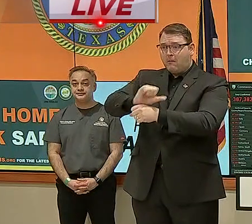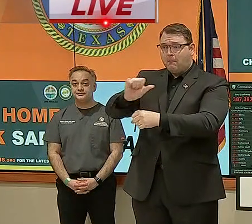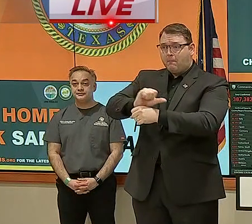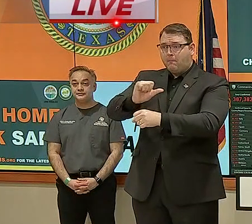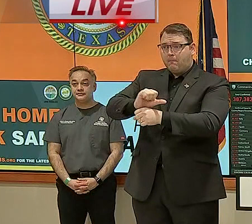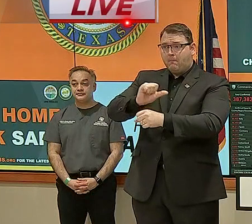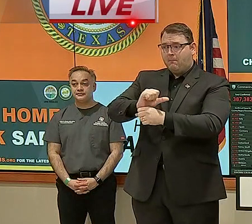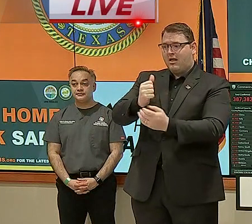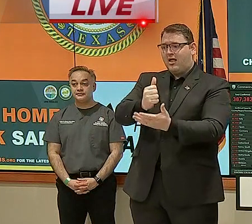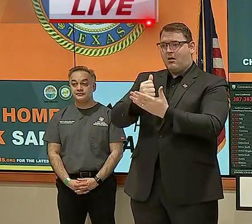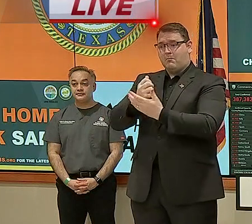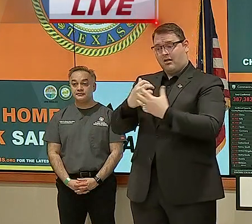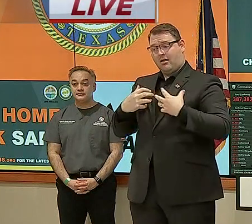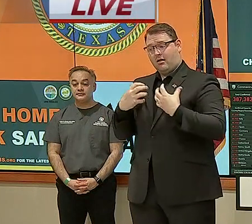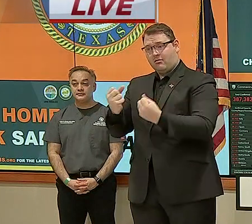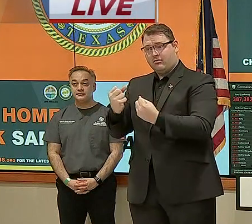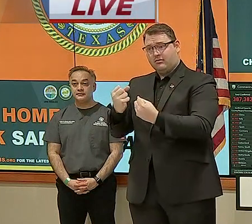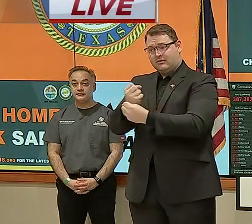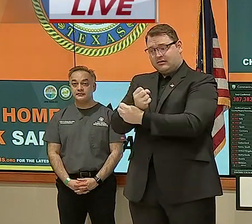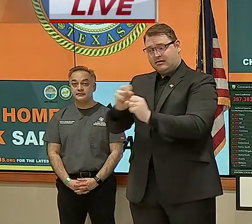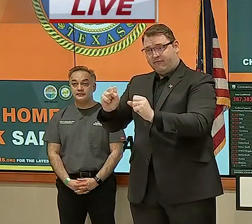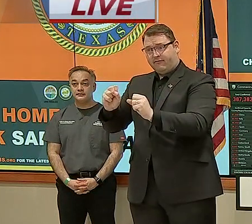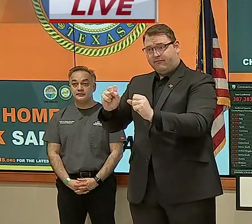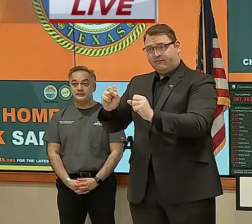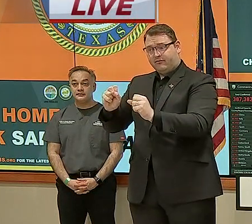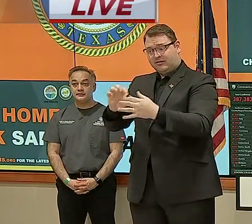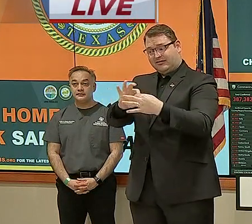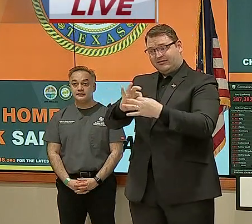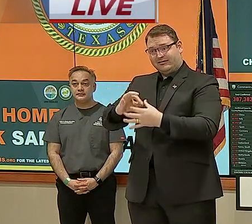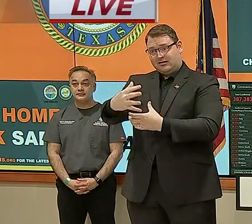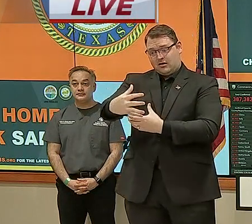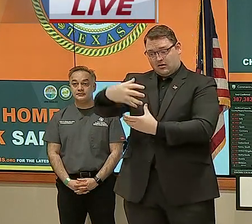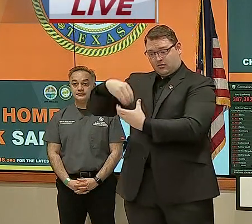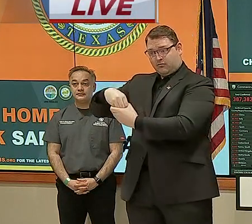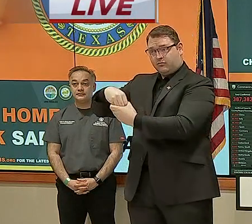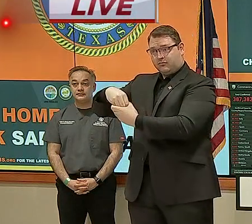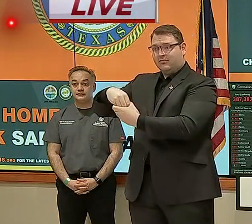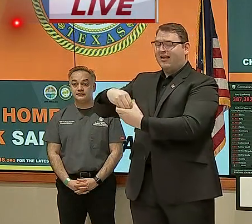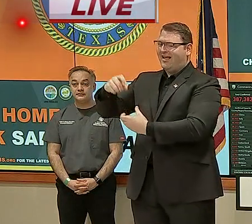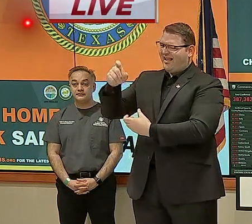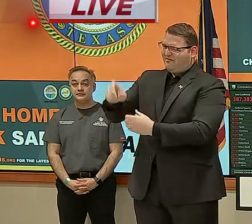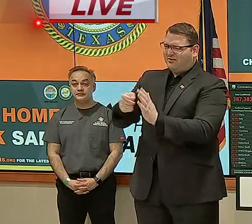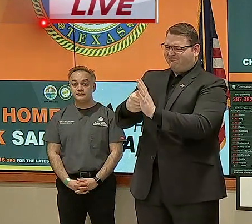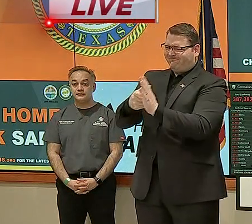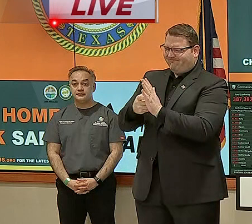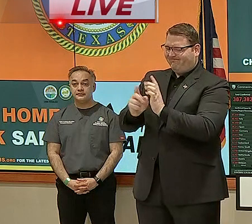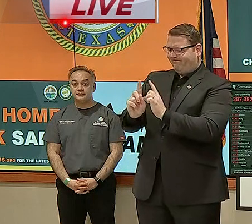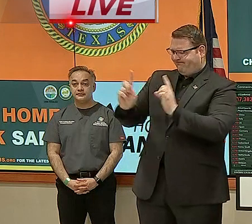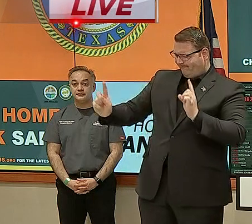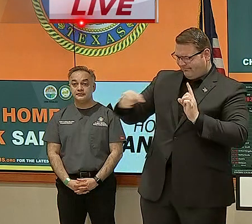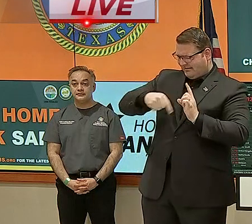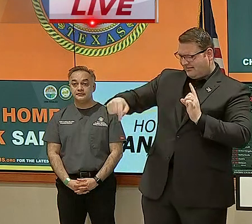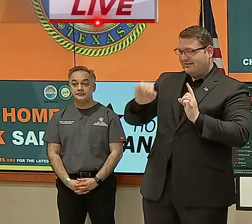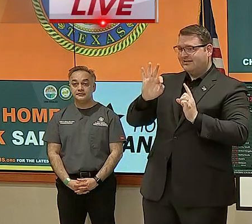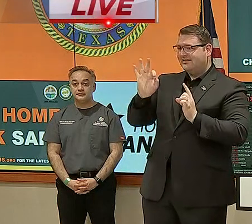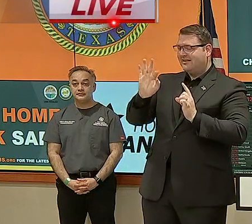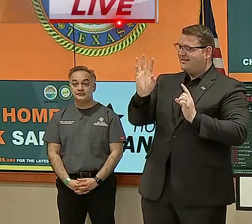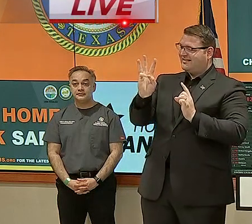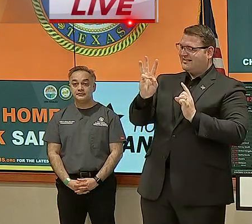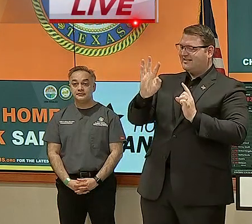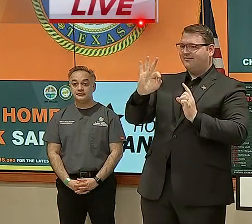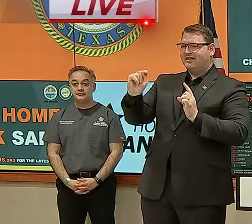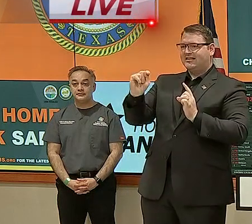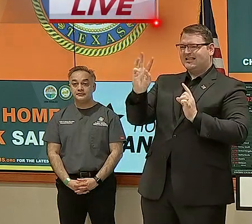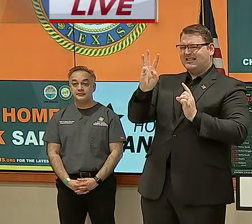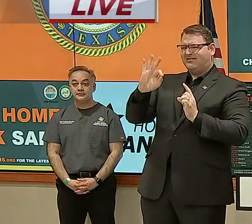safety must do everything we can to maintain 6 feet from one another and keep